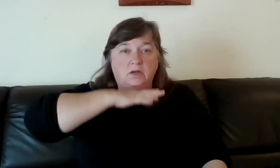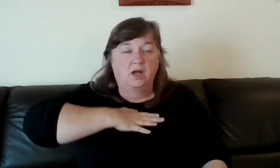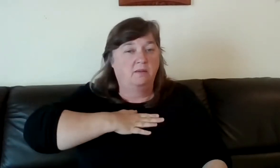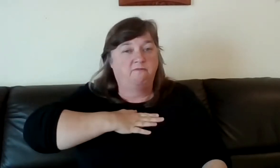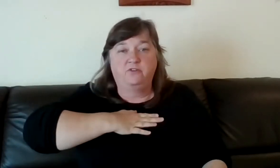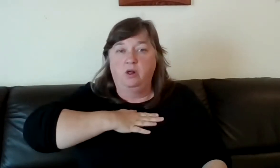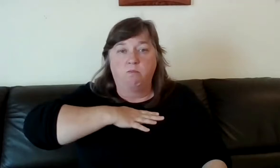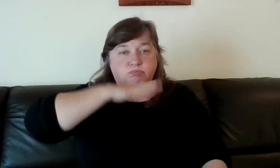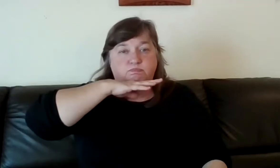I'm full.